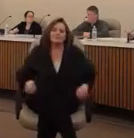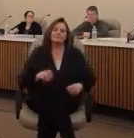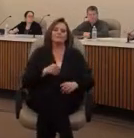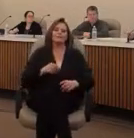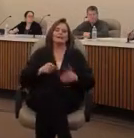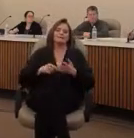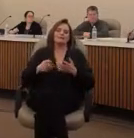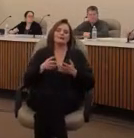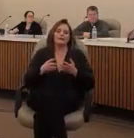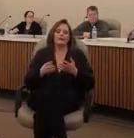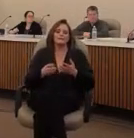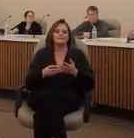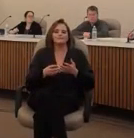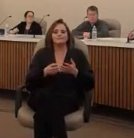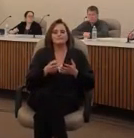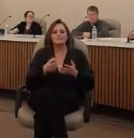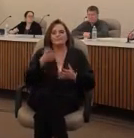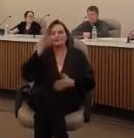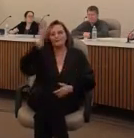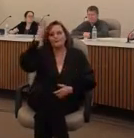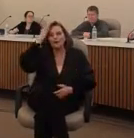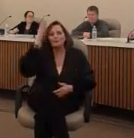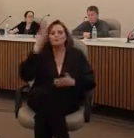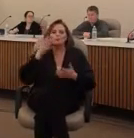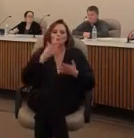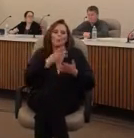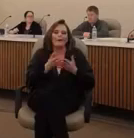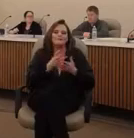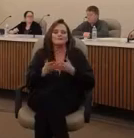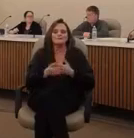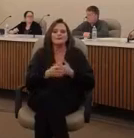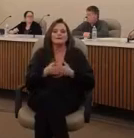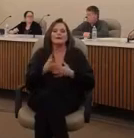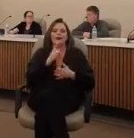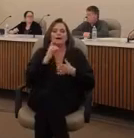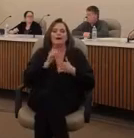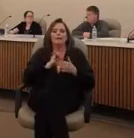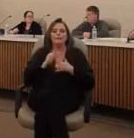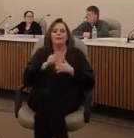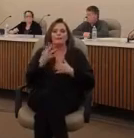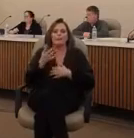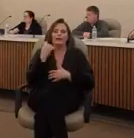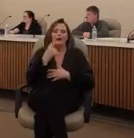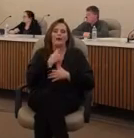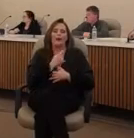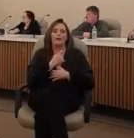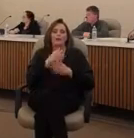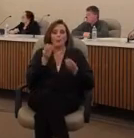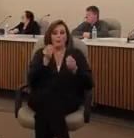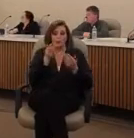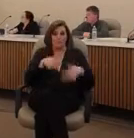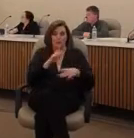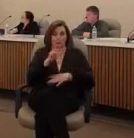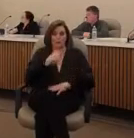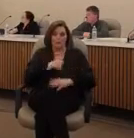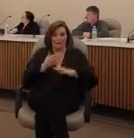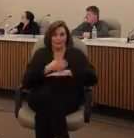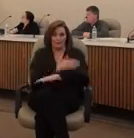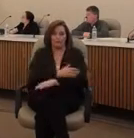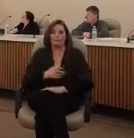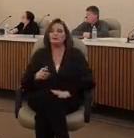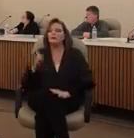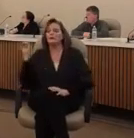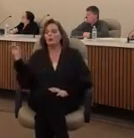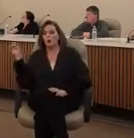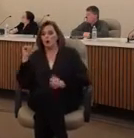waste, like oil from cars, et cetera? And how far back on the property will there be improvements? So all of the improvements